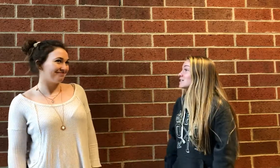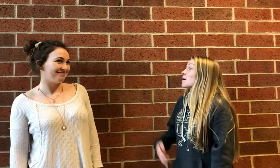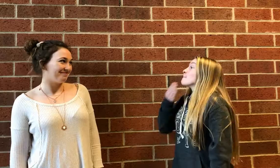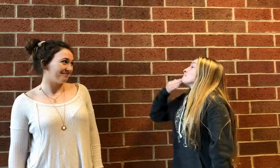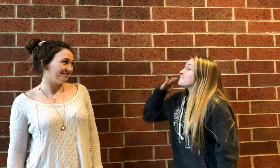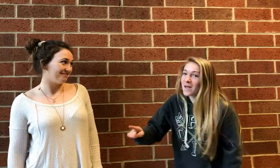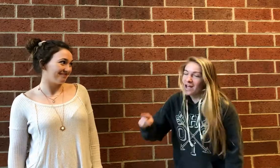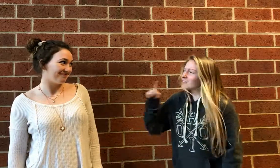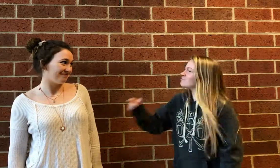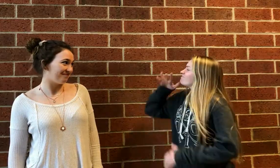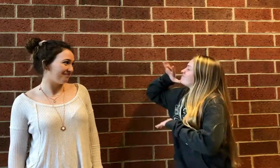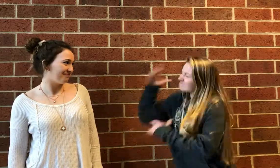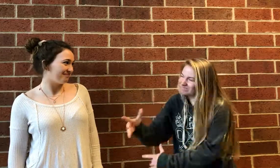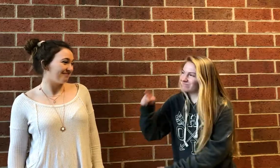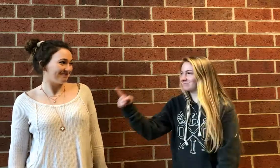That's the worst. I hate that.